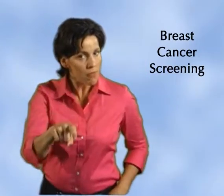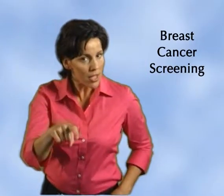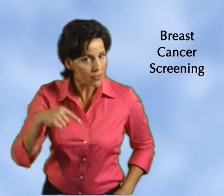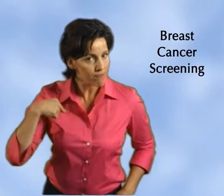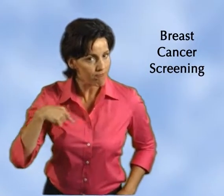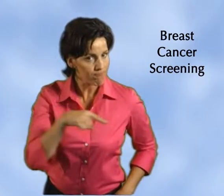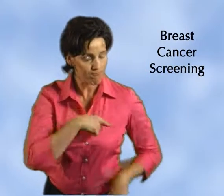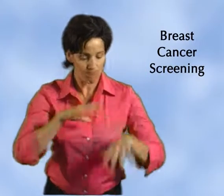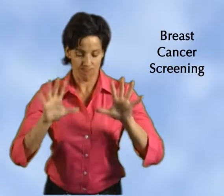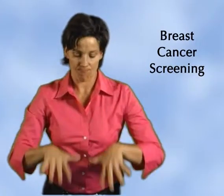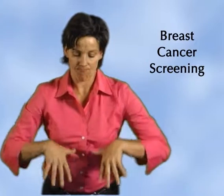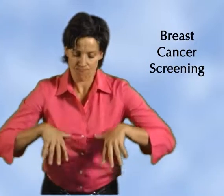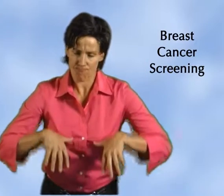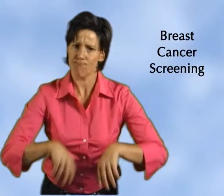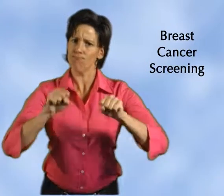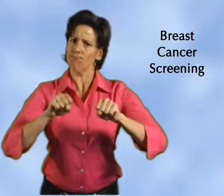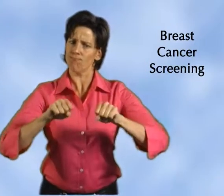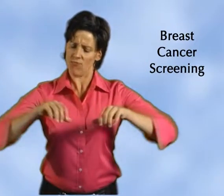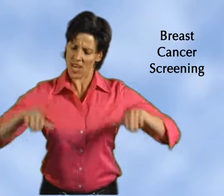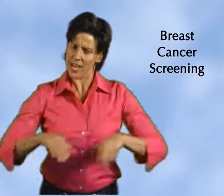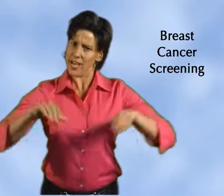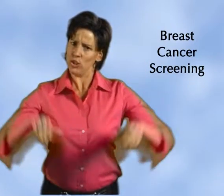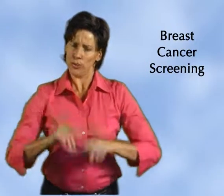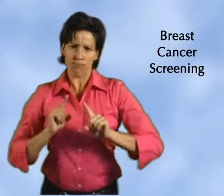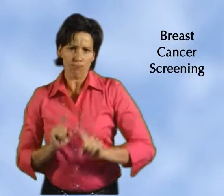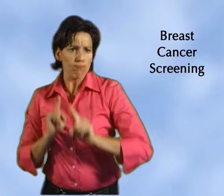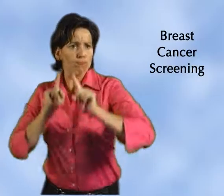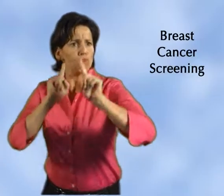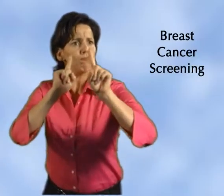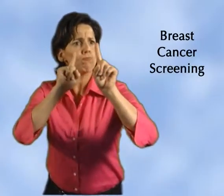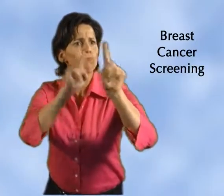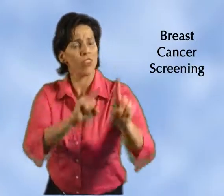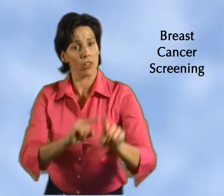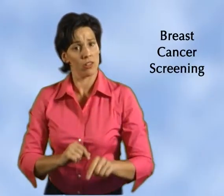each of us, each woman, needs to take action.